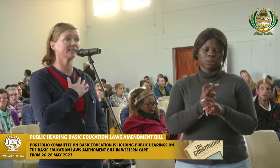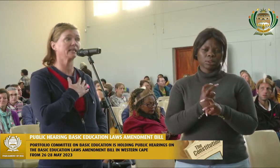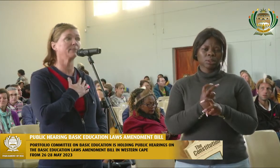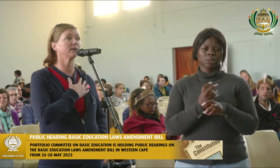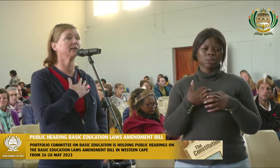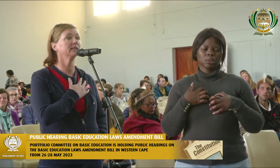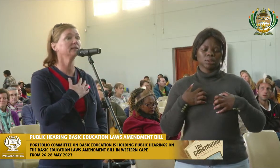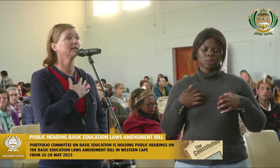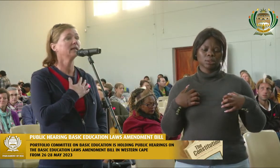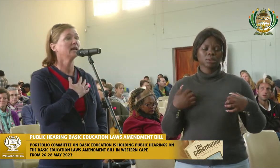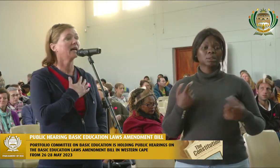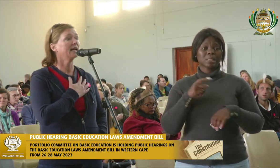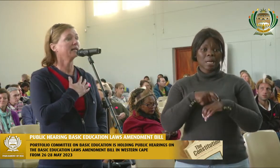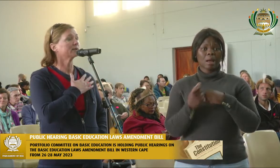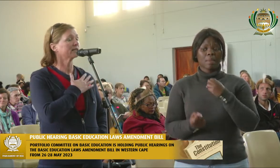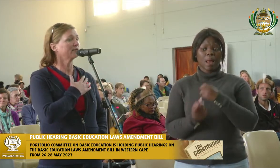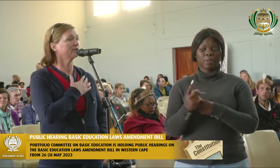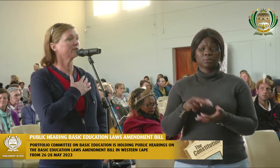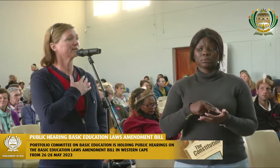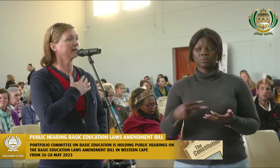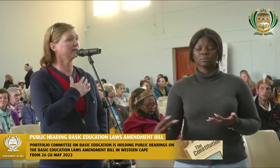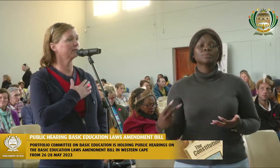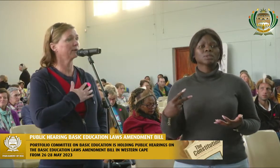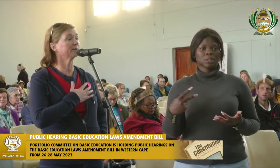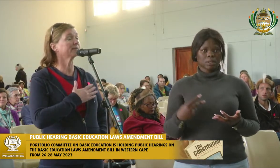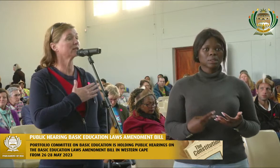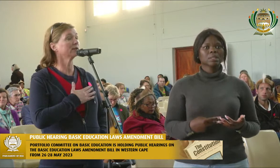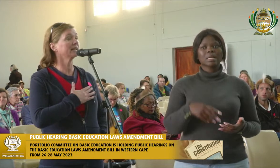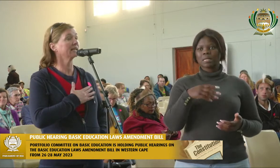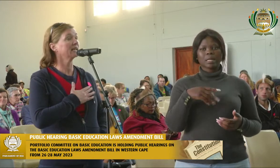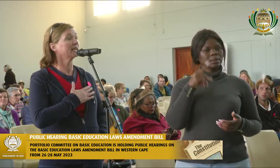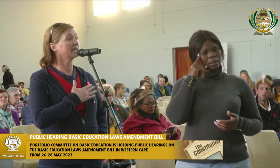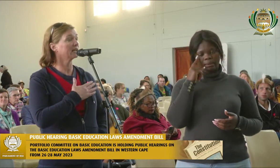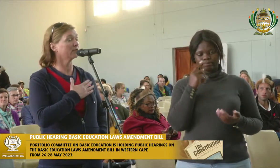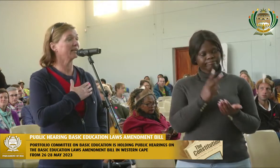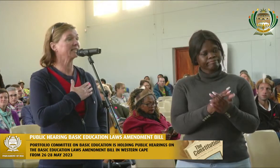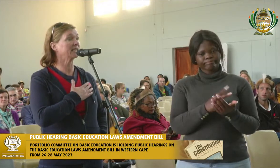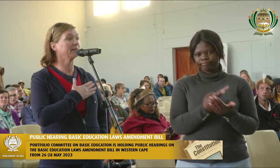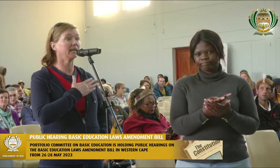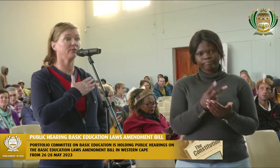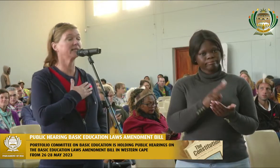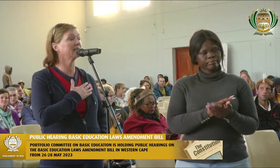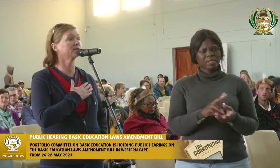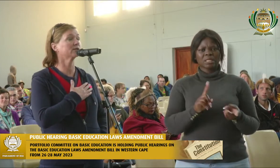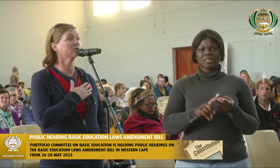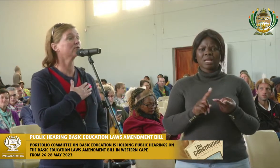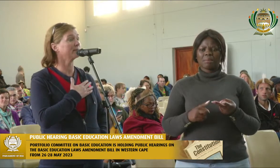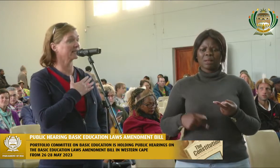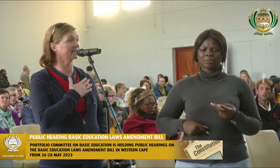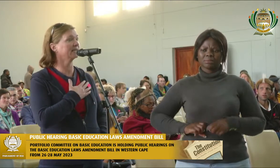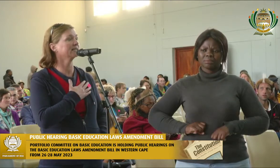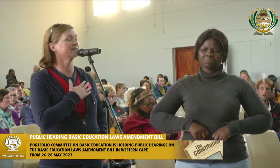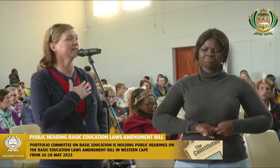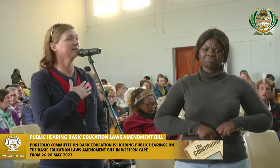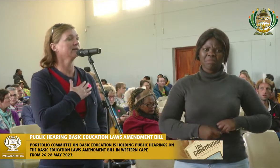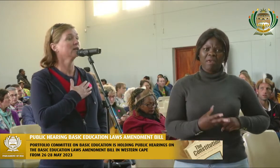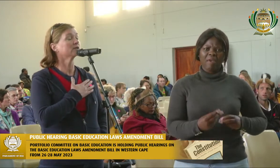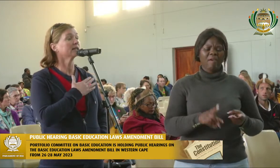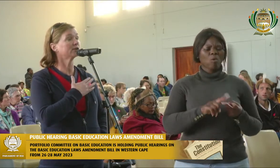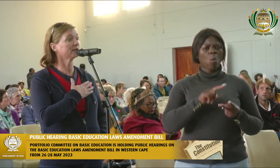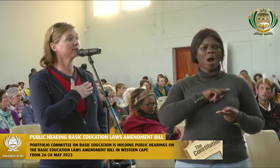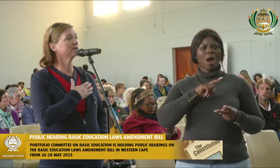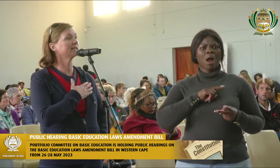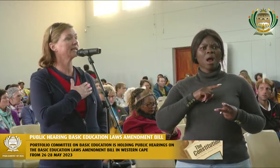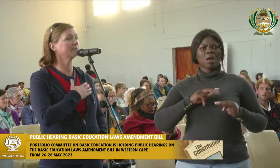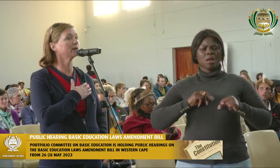he wasn't sleeping well, and he was suffering from some health problems, including getting a runny tummy every day at school from anxiety.